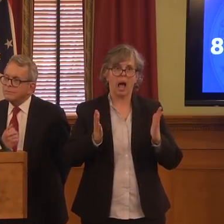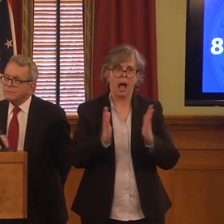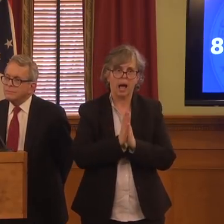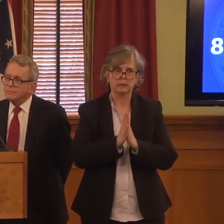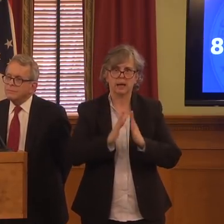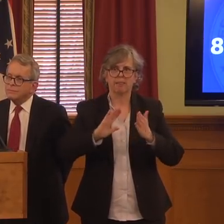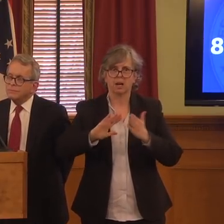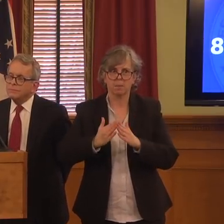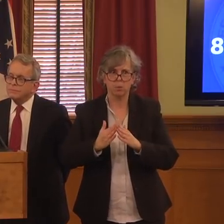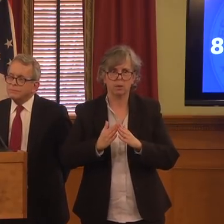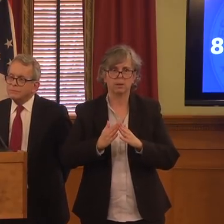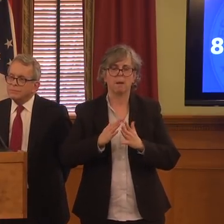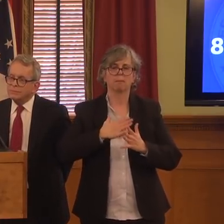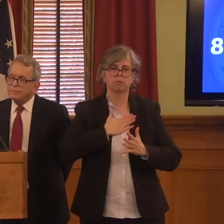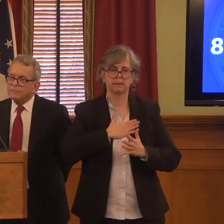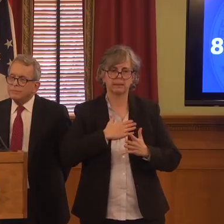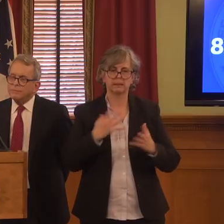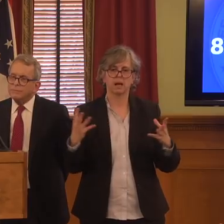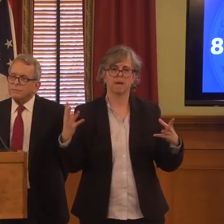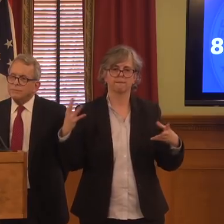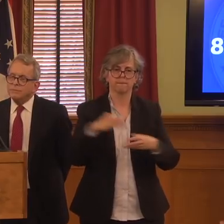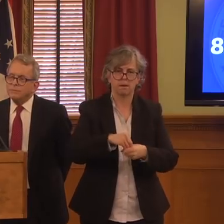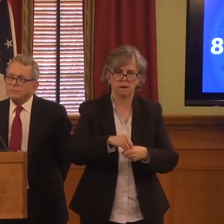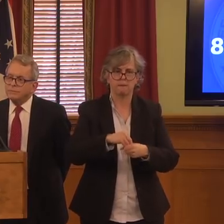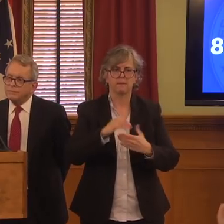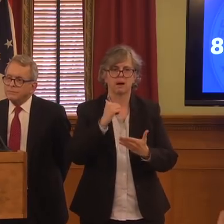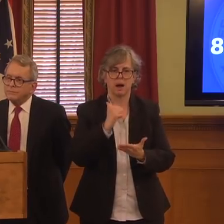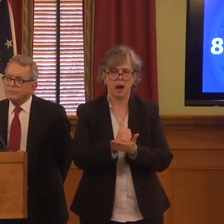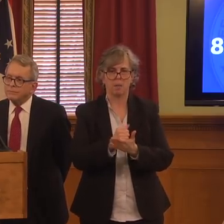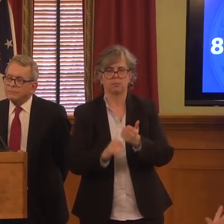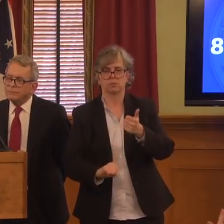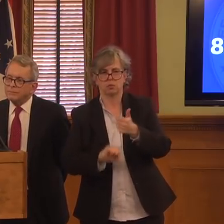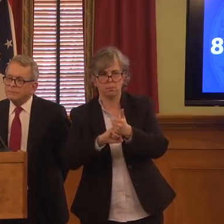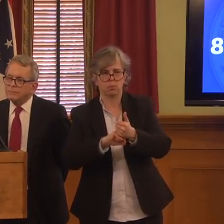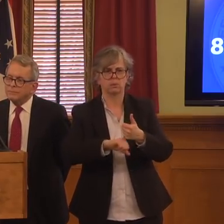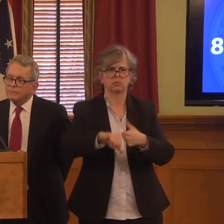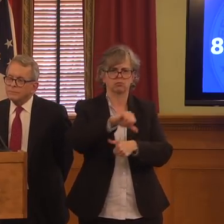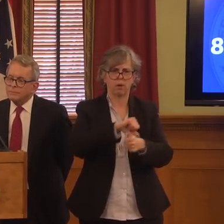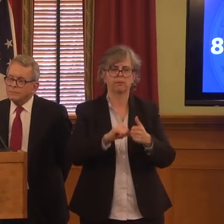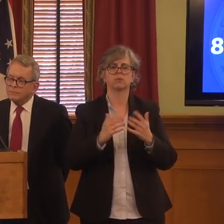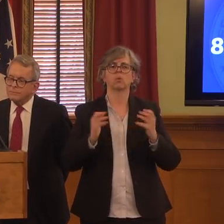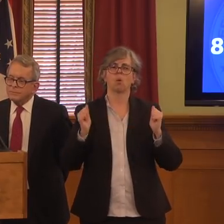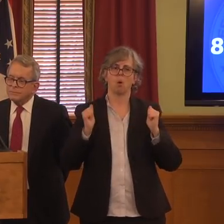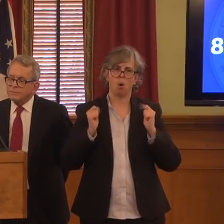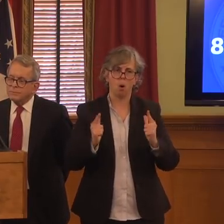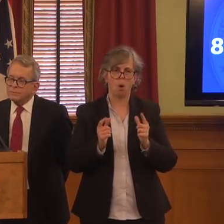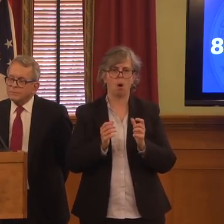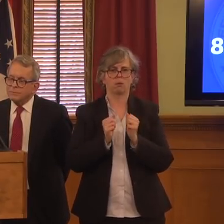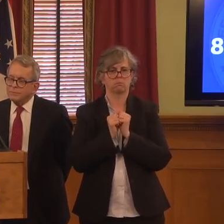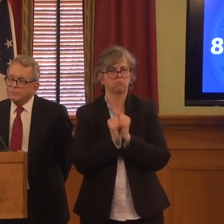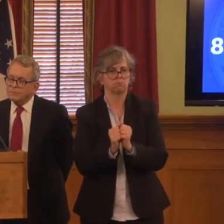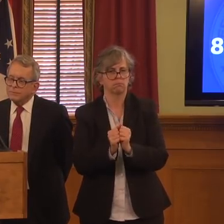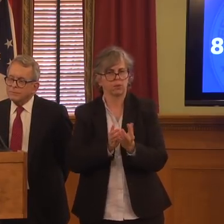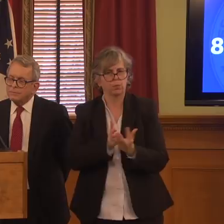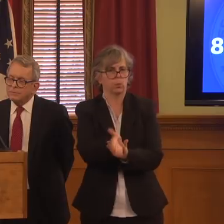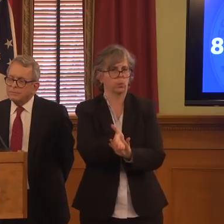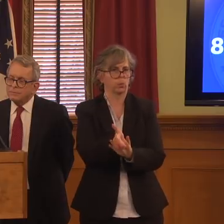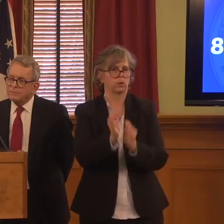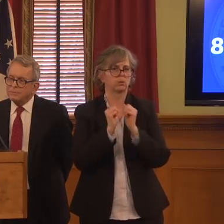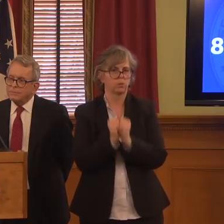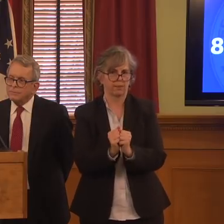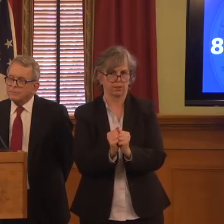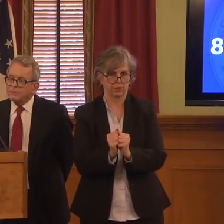you all will be inventing, that will help us get through this. So we know we have a couple long months